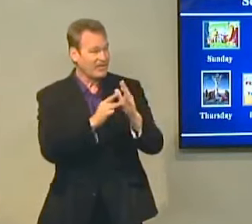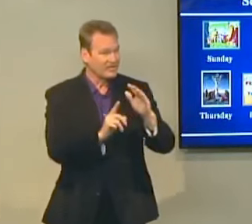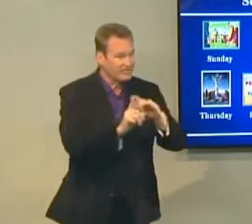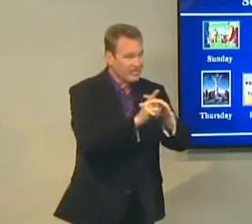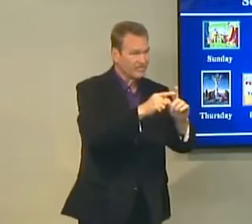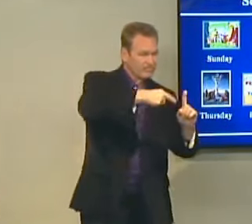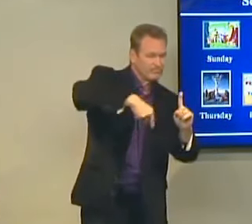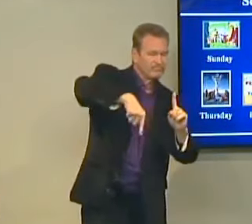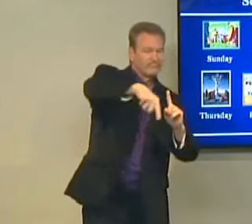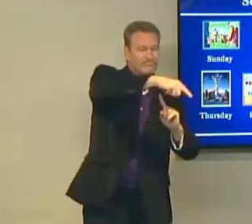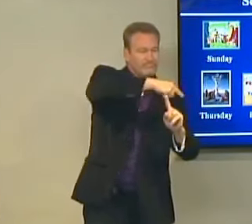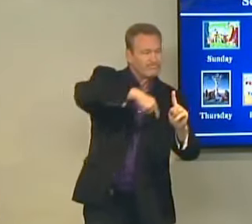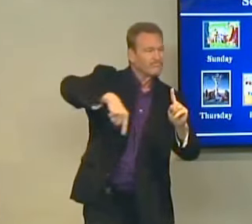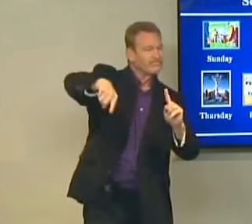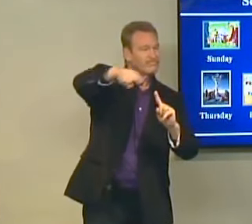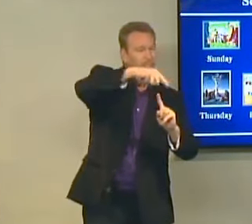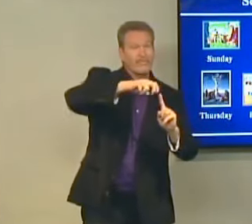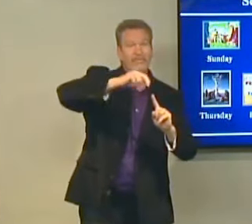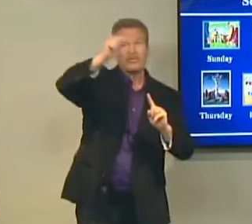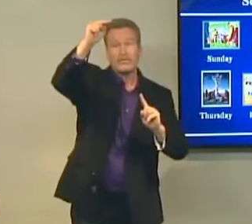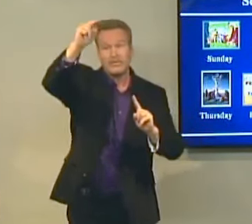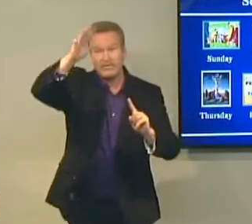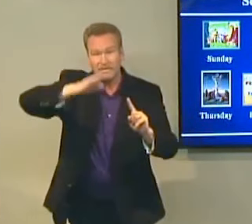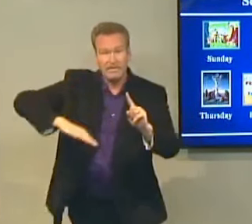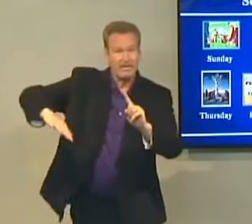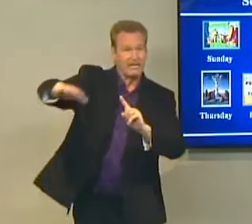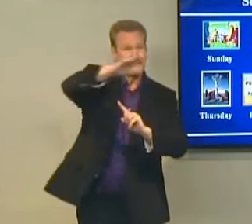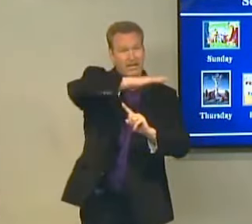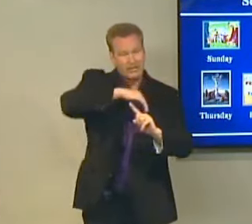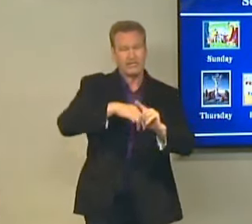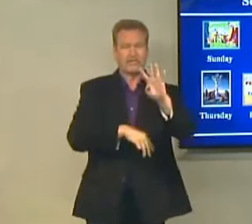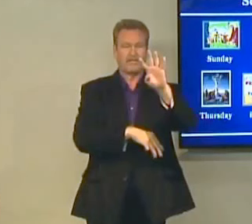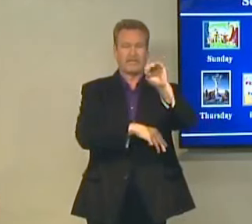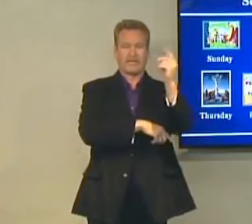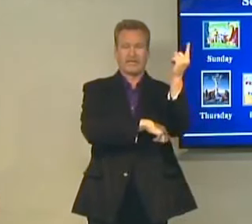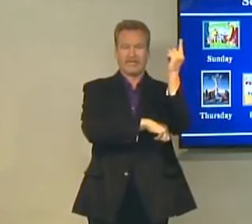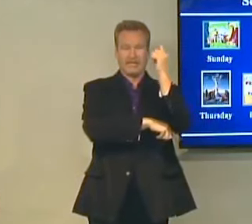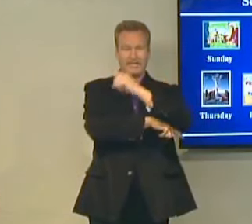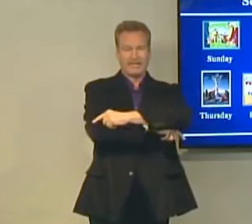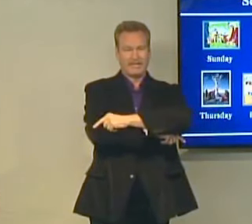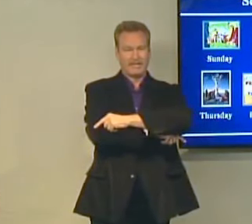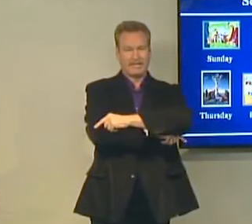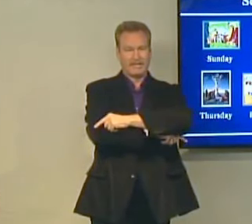days, Jesus Christ appeared over and over again to people, to the Lord, to different areas for 40 days.